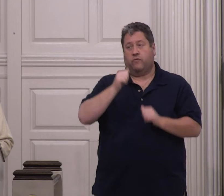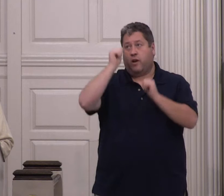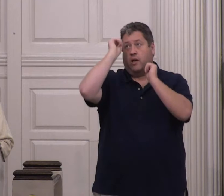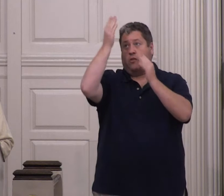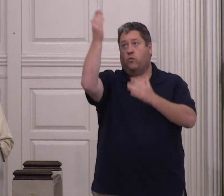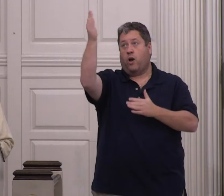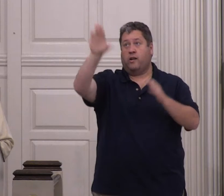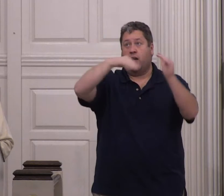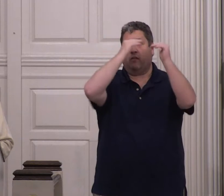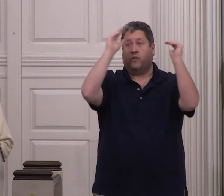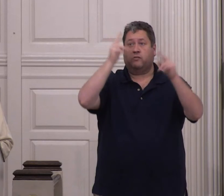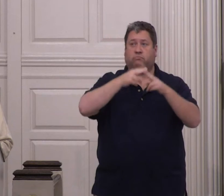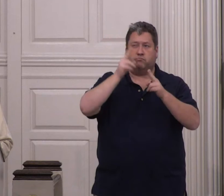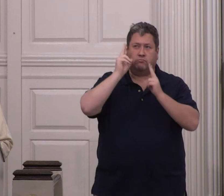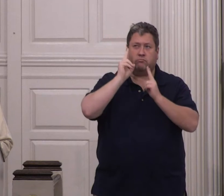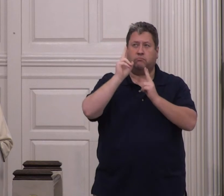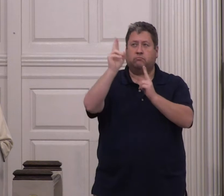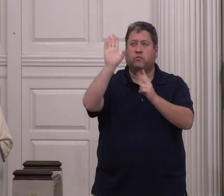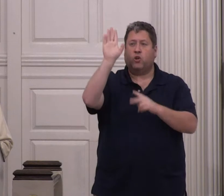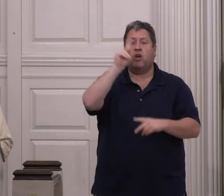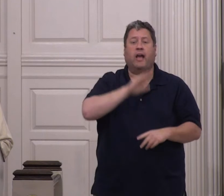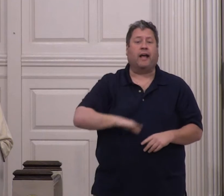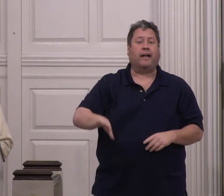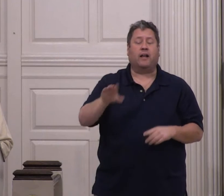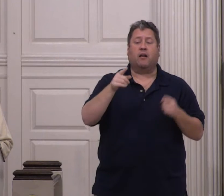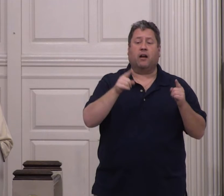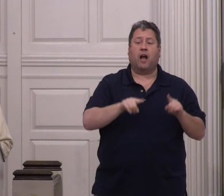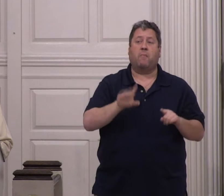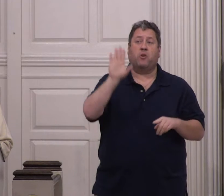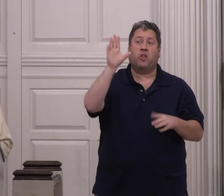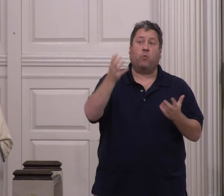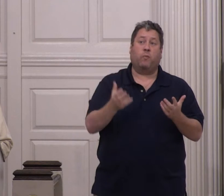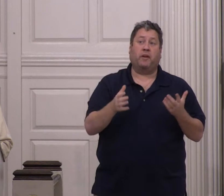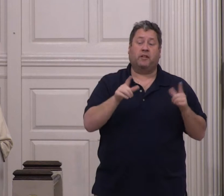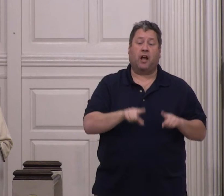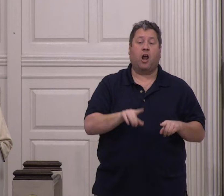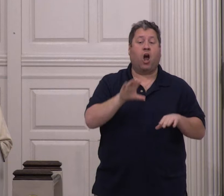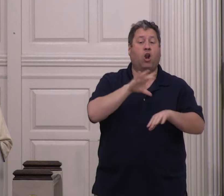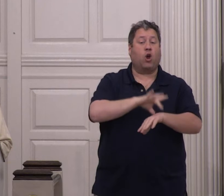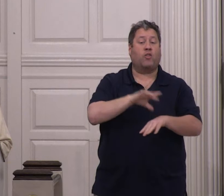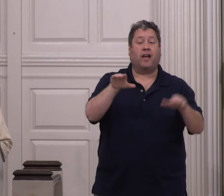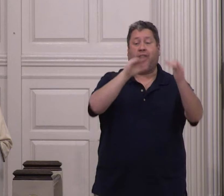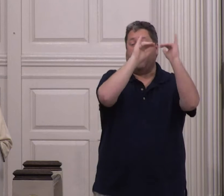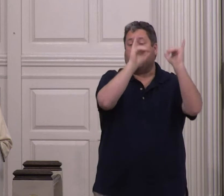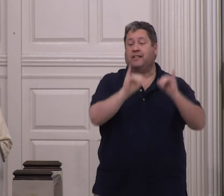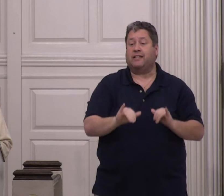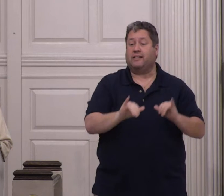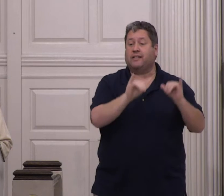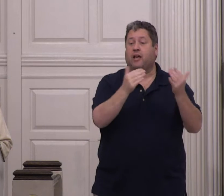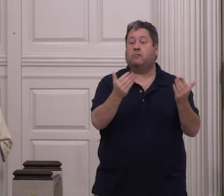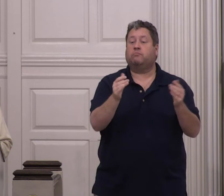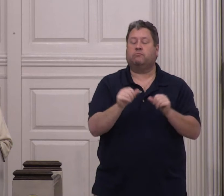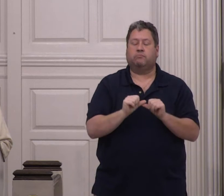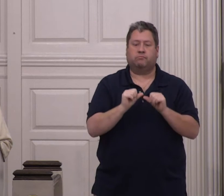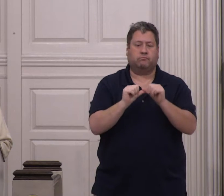Our Father, who art in heaven, hallowed be thy name. Thy kingdom come, thy will be done, on earth as it is in